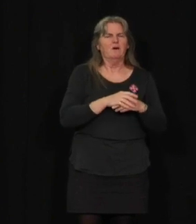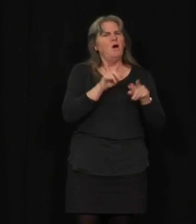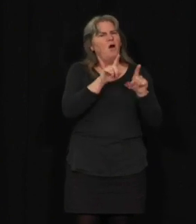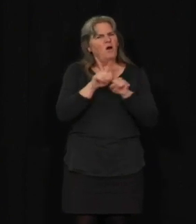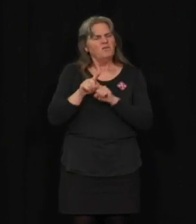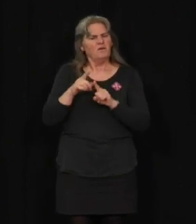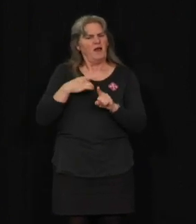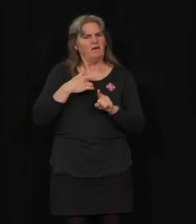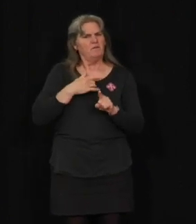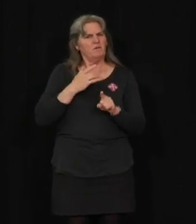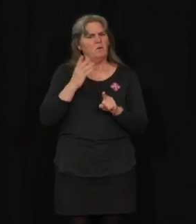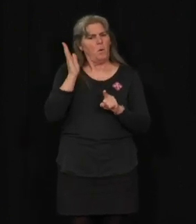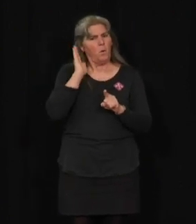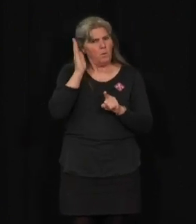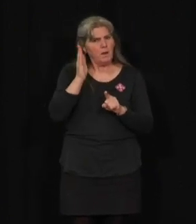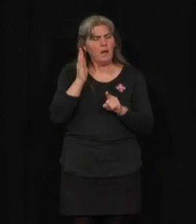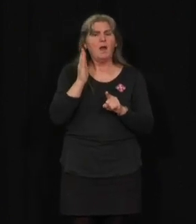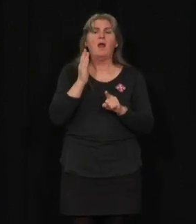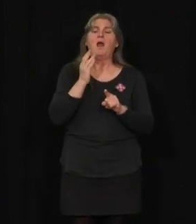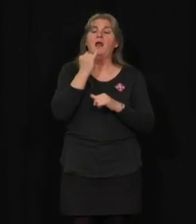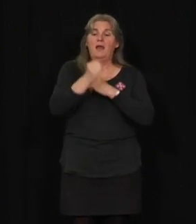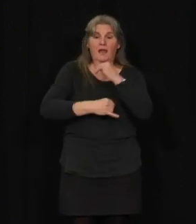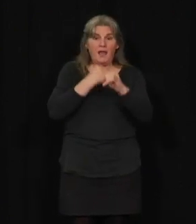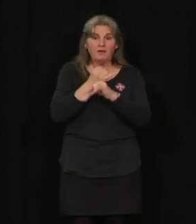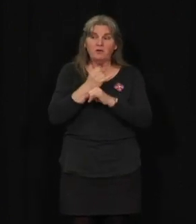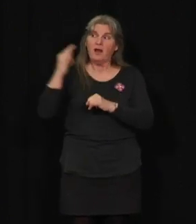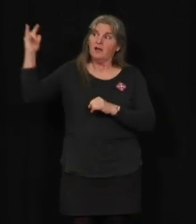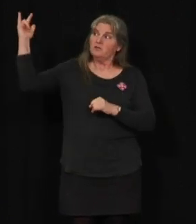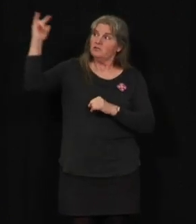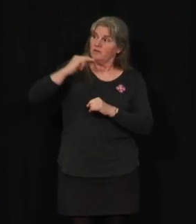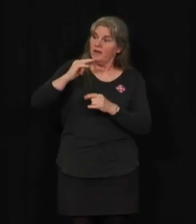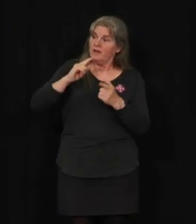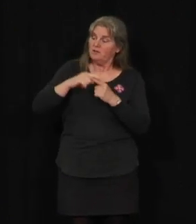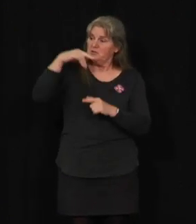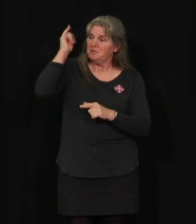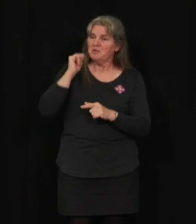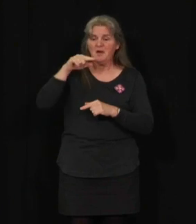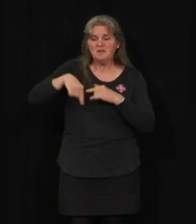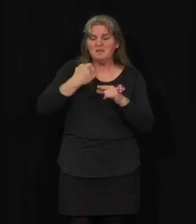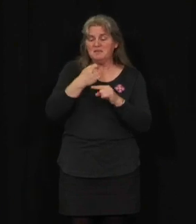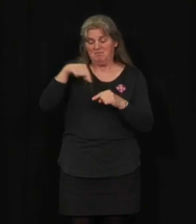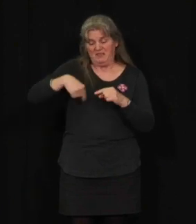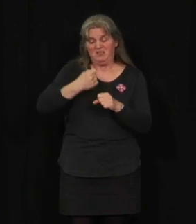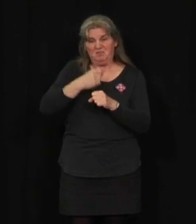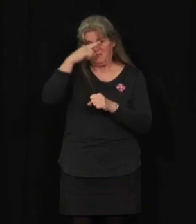us being ready to welcome international flights landing in Yukon this summer.